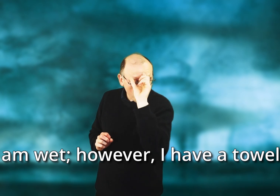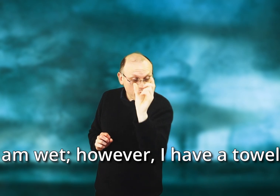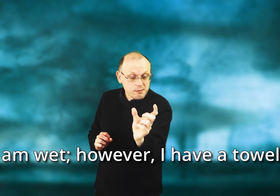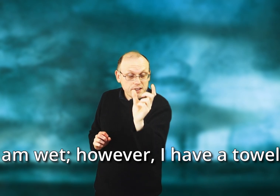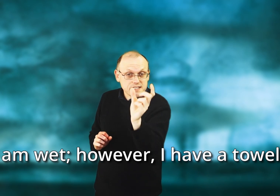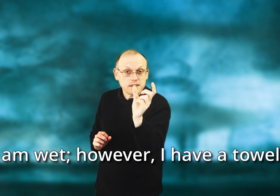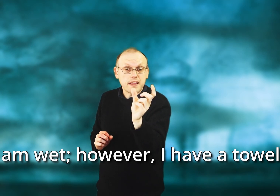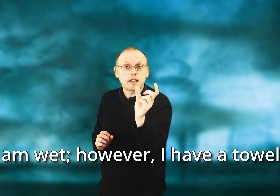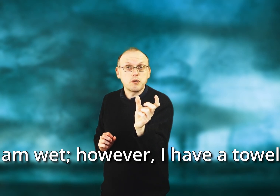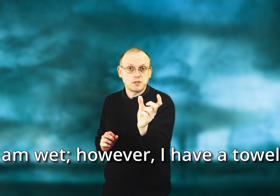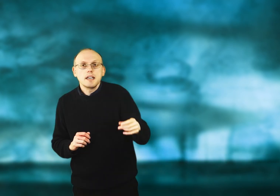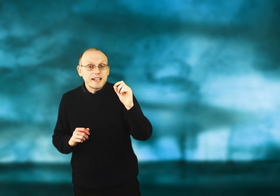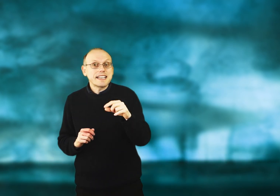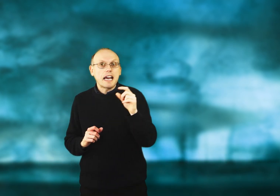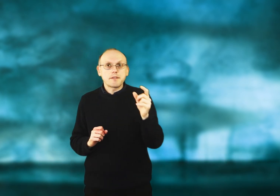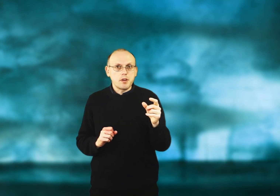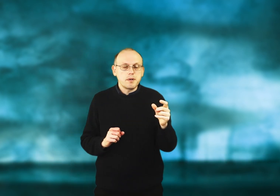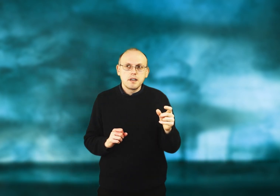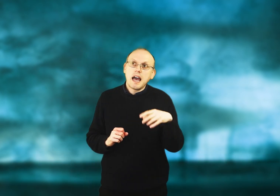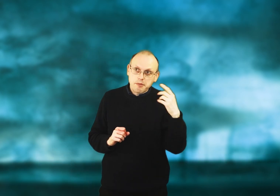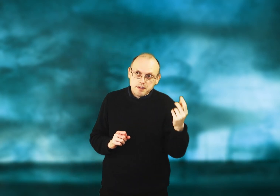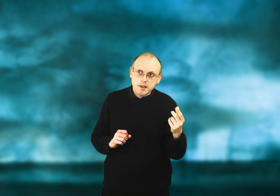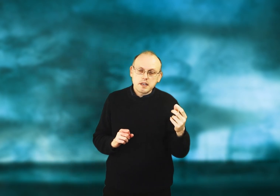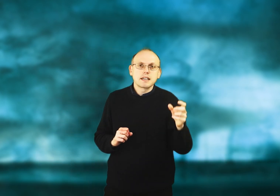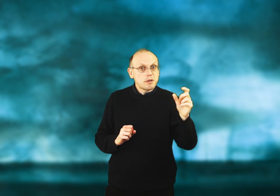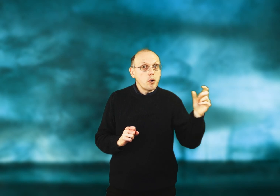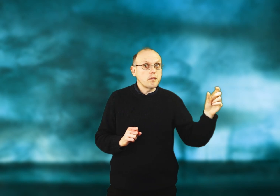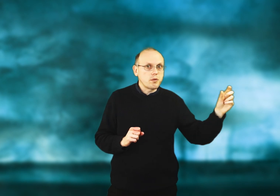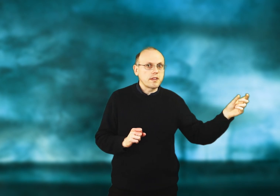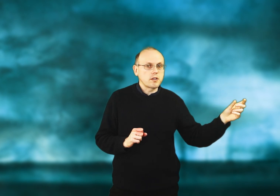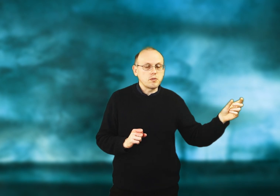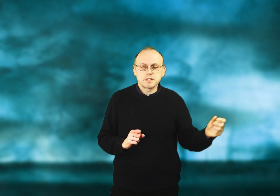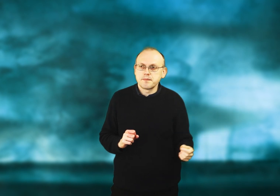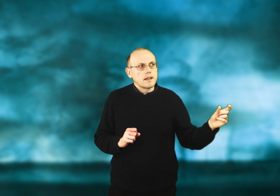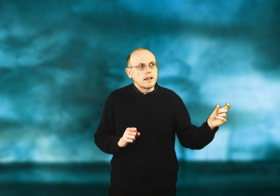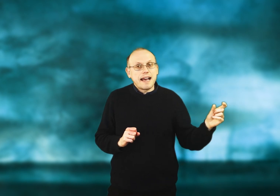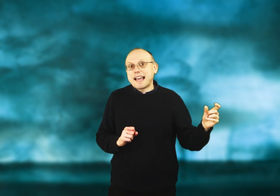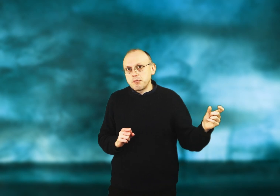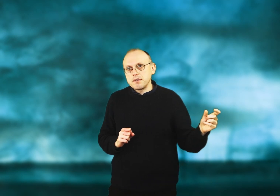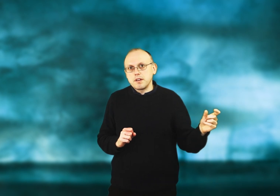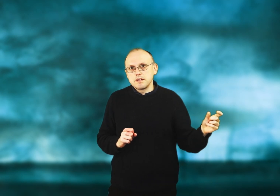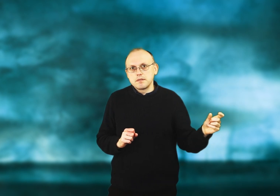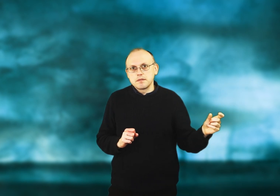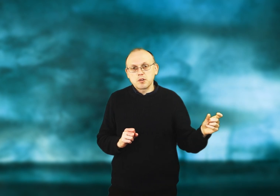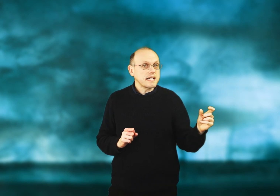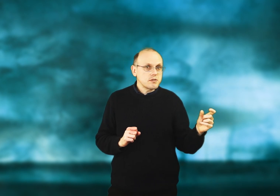be at the start of that clause. Linking adverb, however, can be moved within a clause. Like however. Because I could